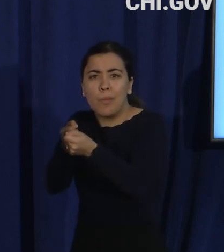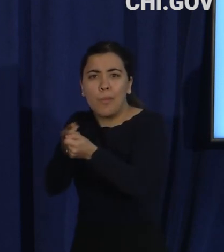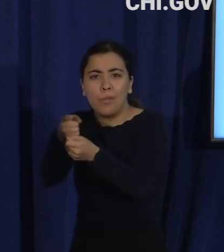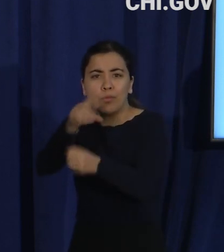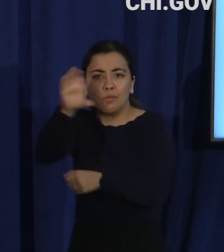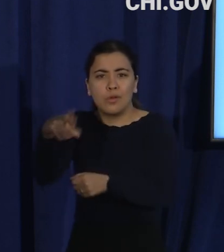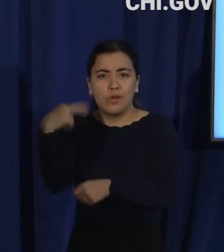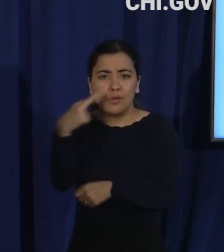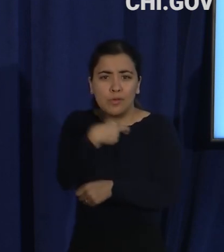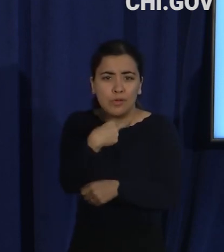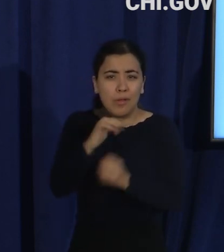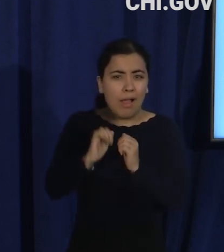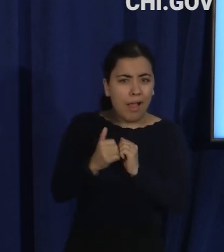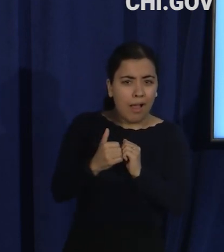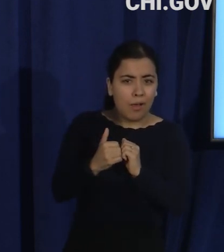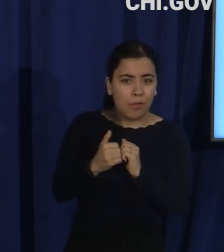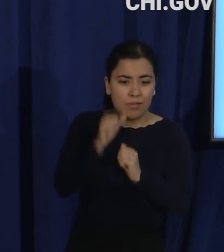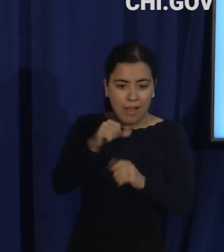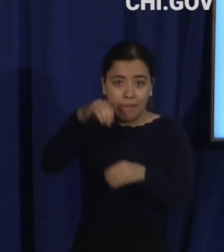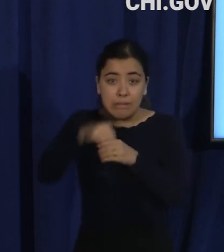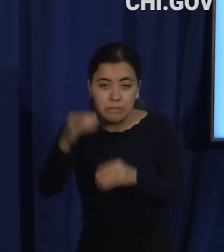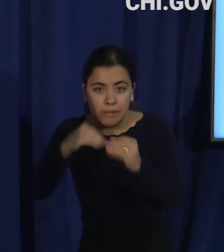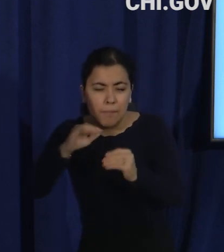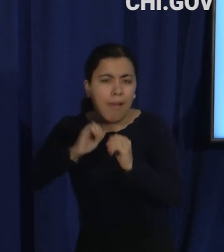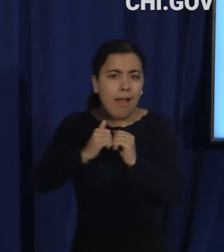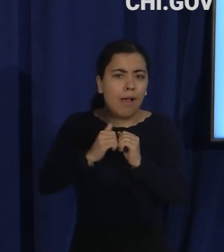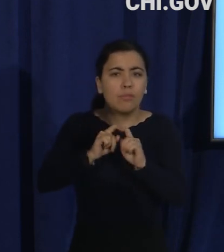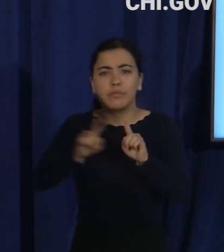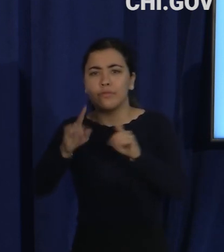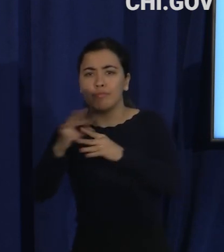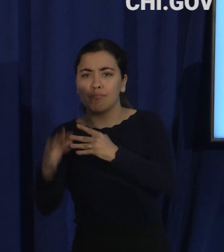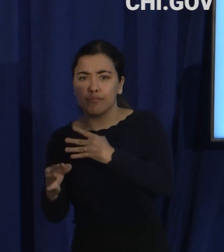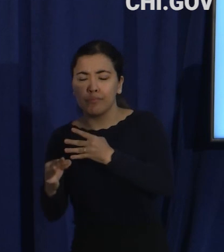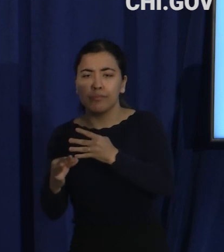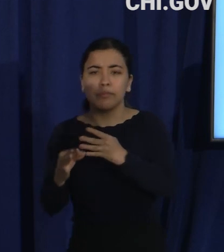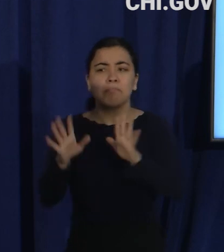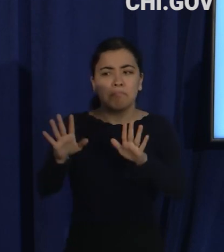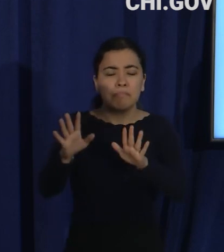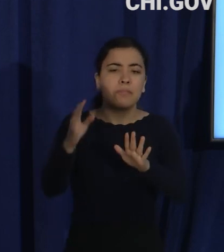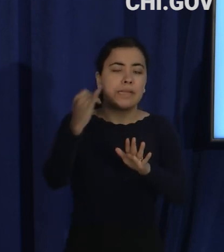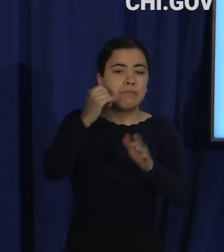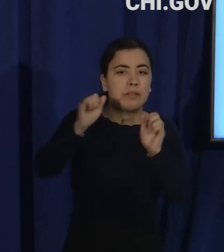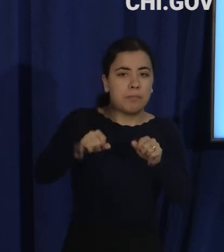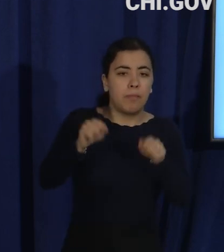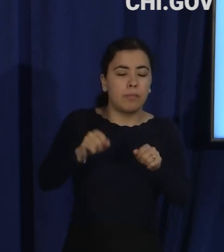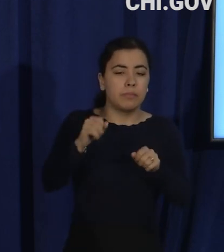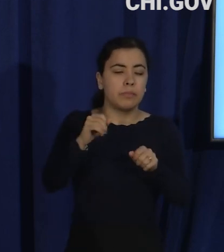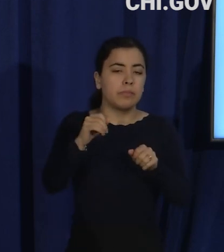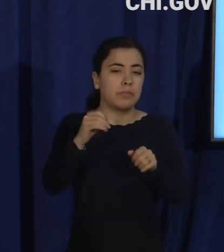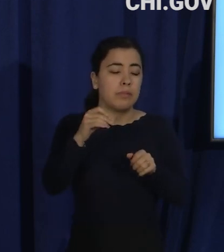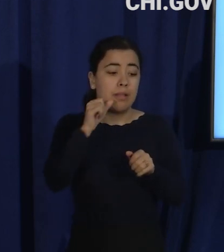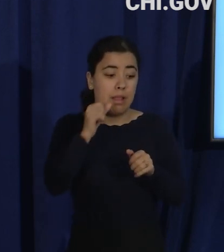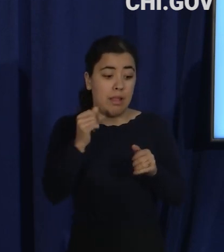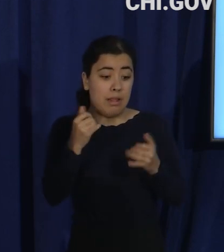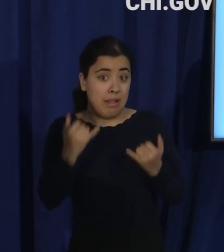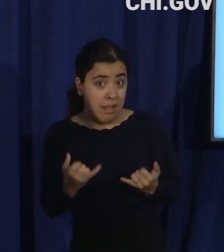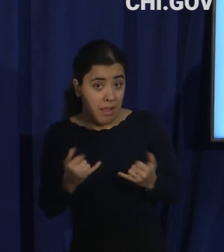happen, and it may happen soon. All right, that's it. Thank you. Can we get some of the slides, like the nature